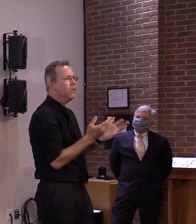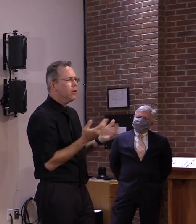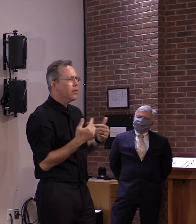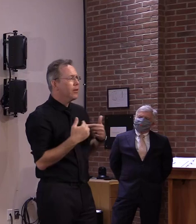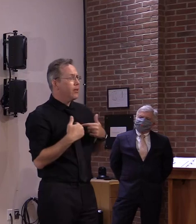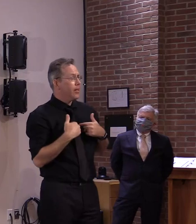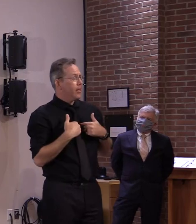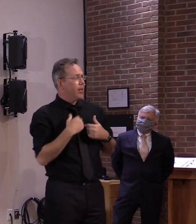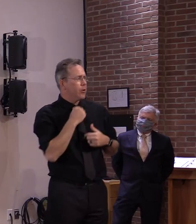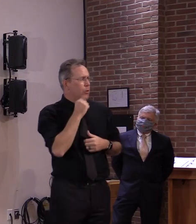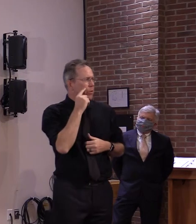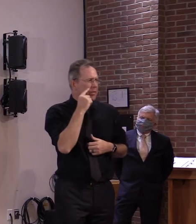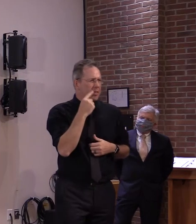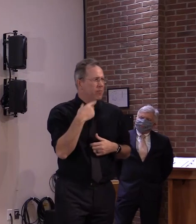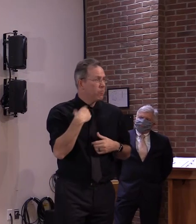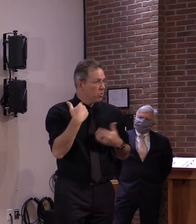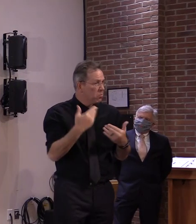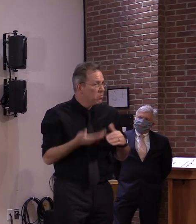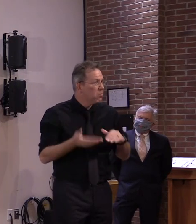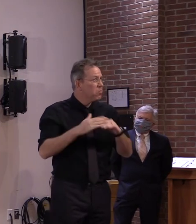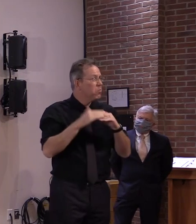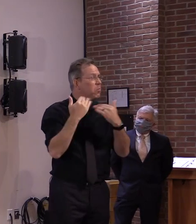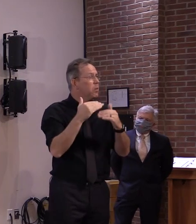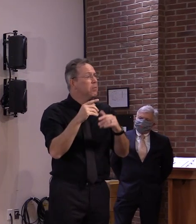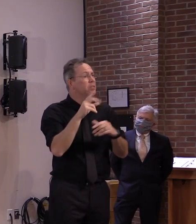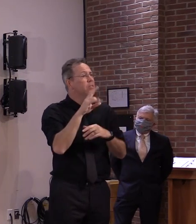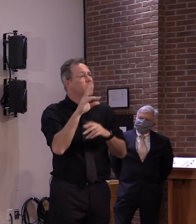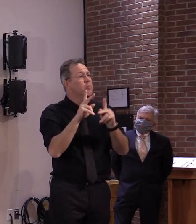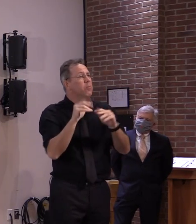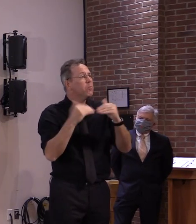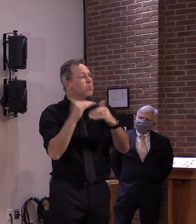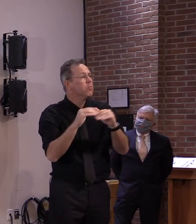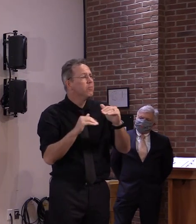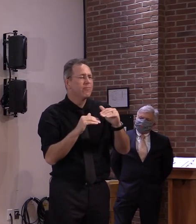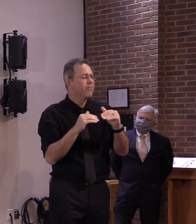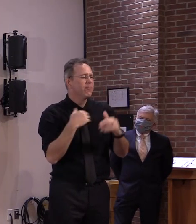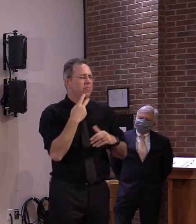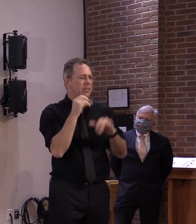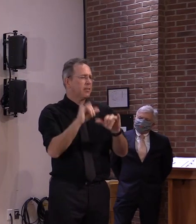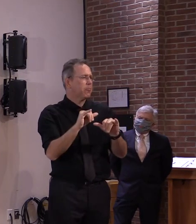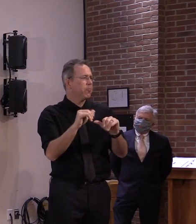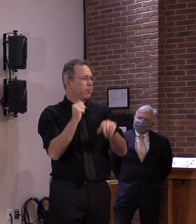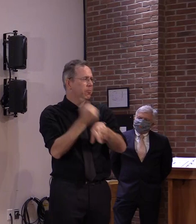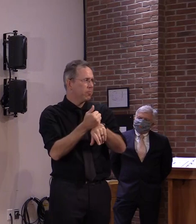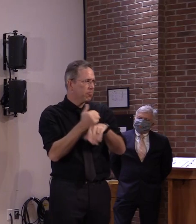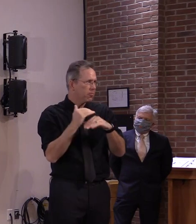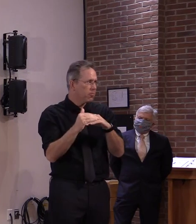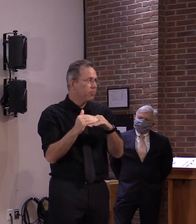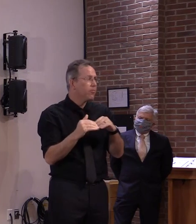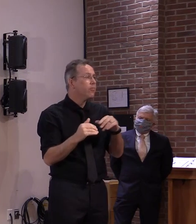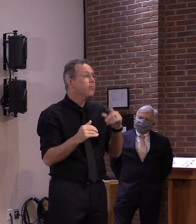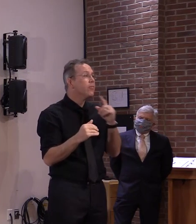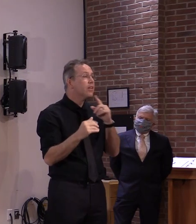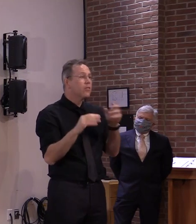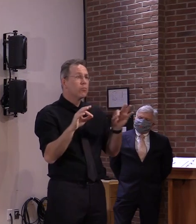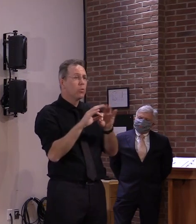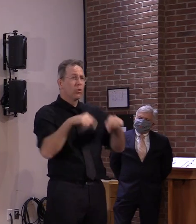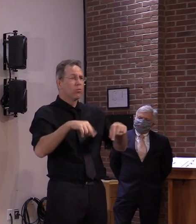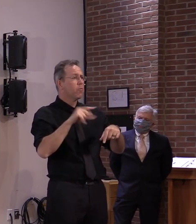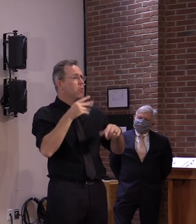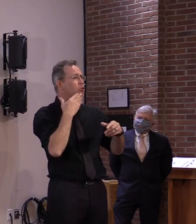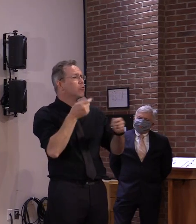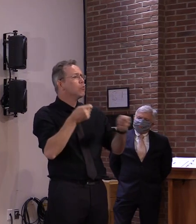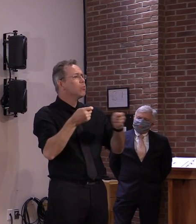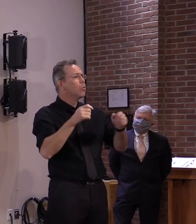open that up in the very near future, but if we get our control over the number of cases that we're